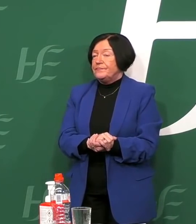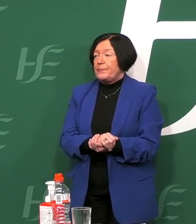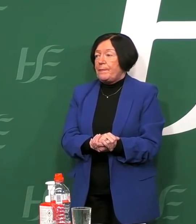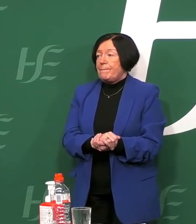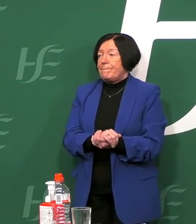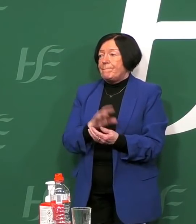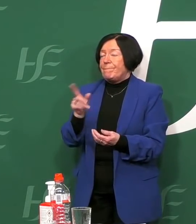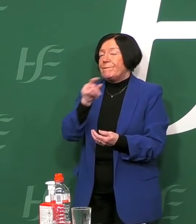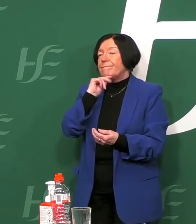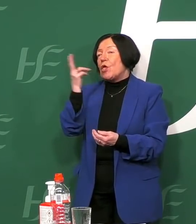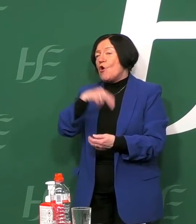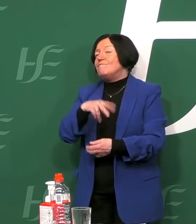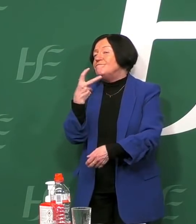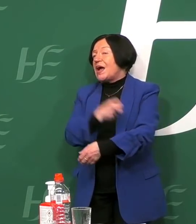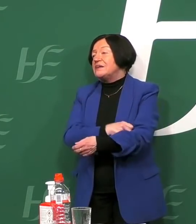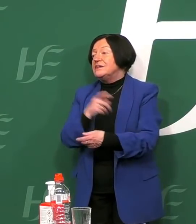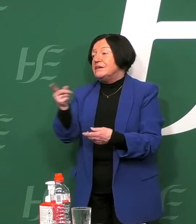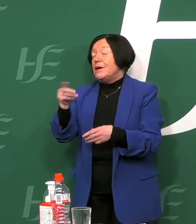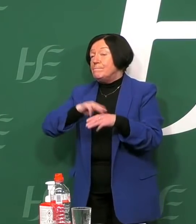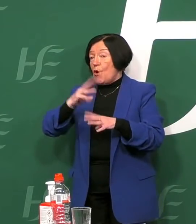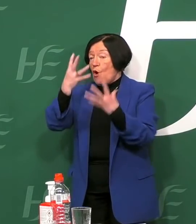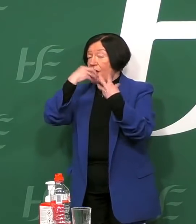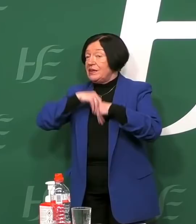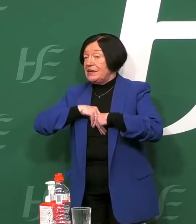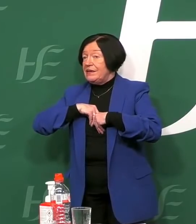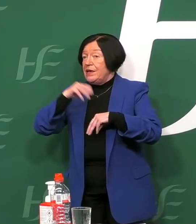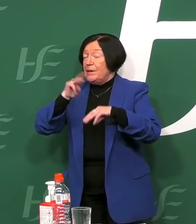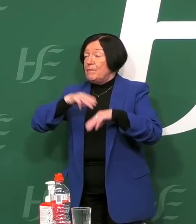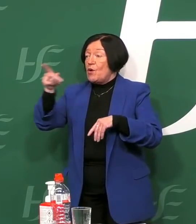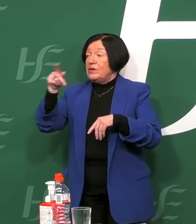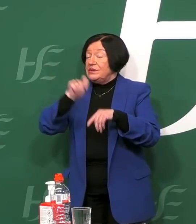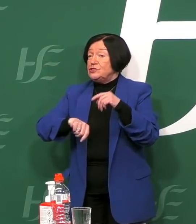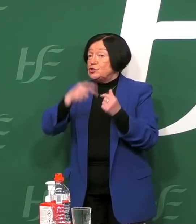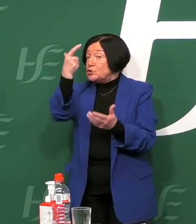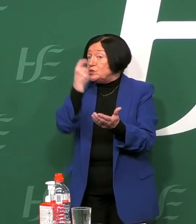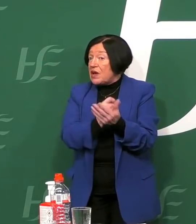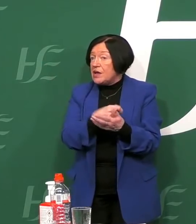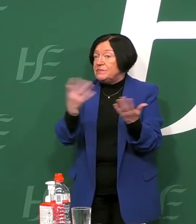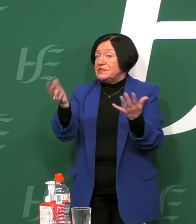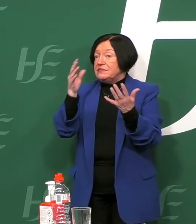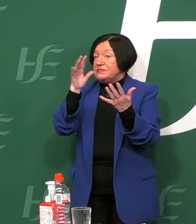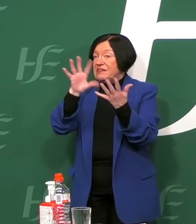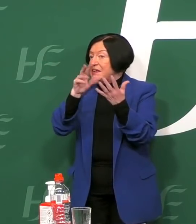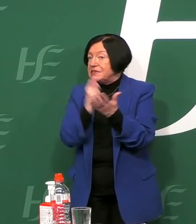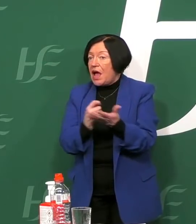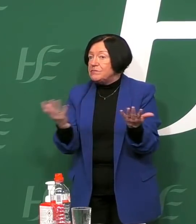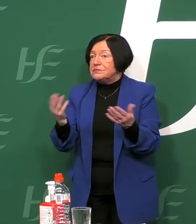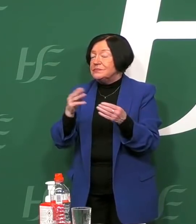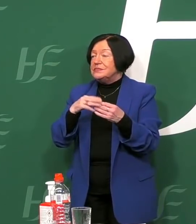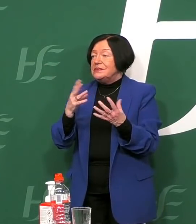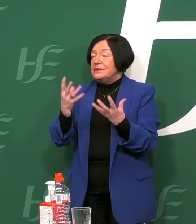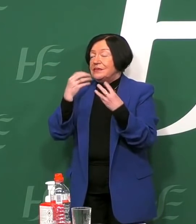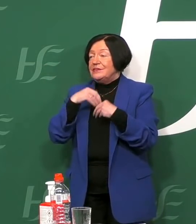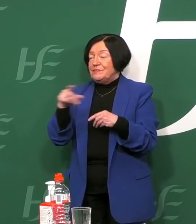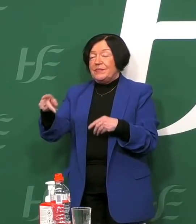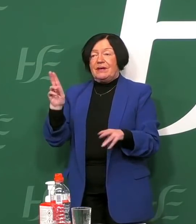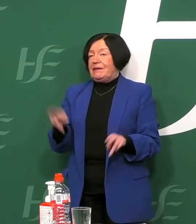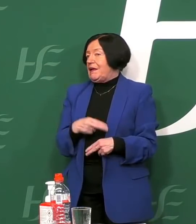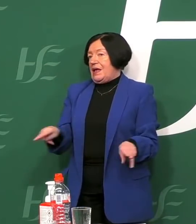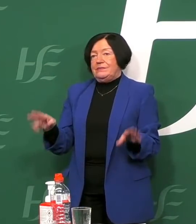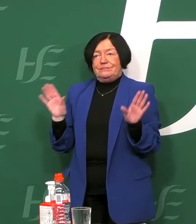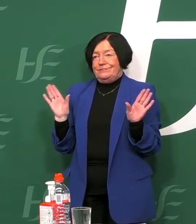You'd say that unvaccinated are more likely to be infected. How much more? Like 2 times likely, 10 times more likely? I